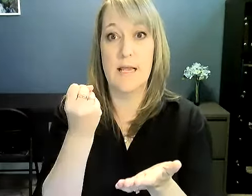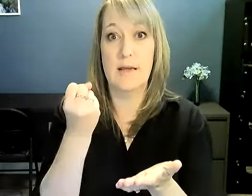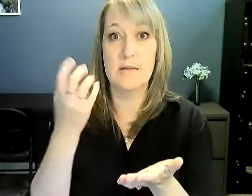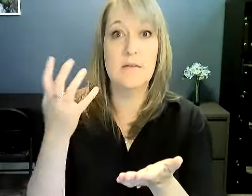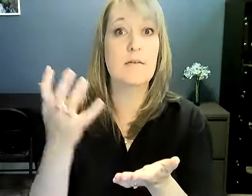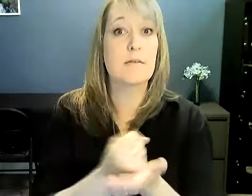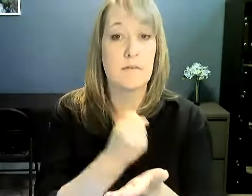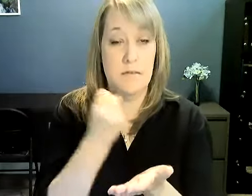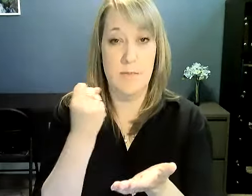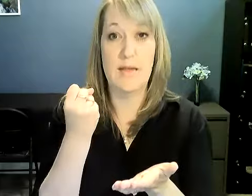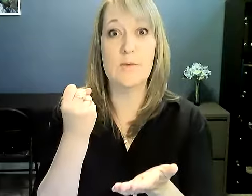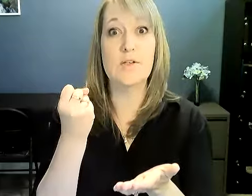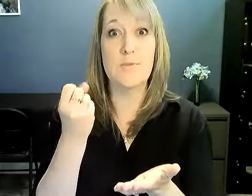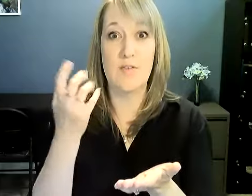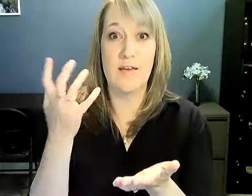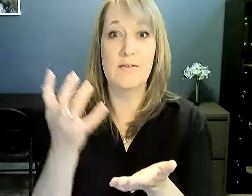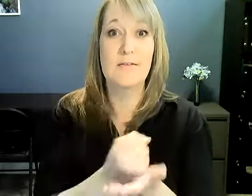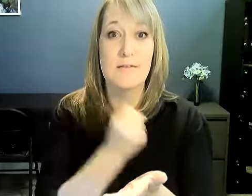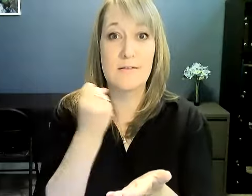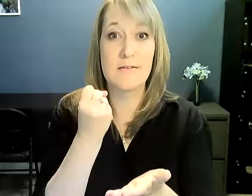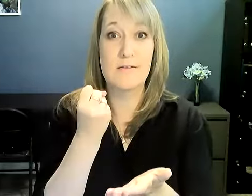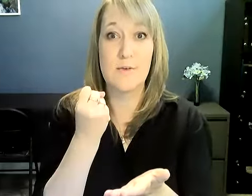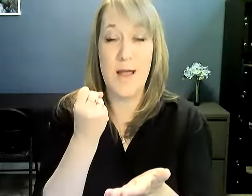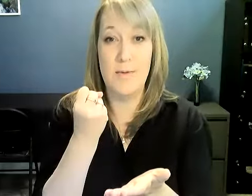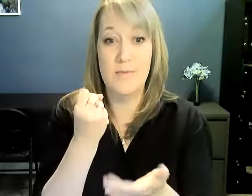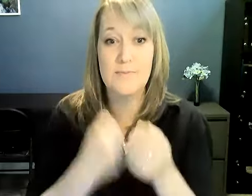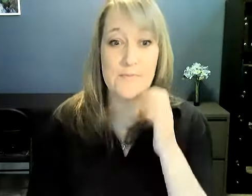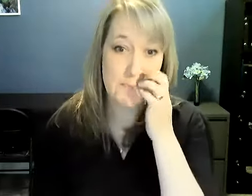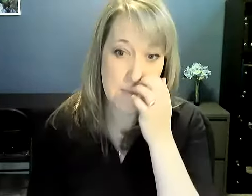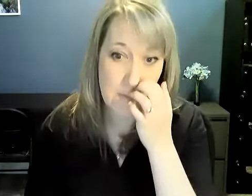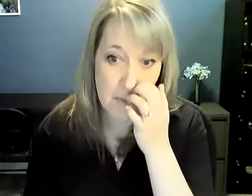hand. Dominant hand will do the moving. Grab.